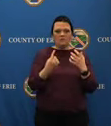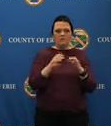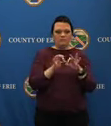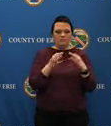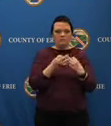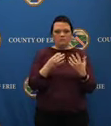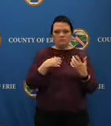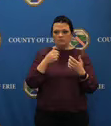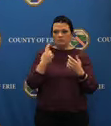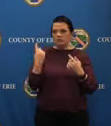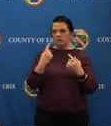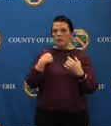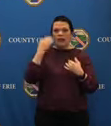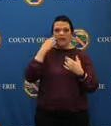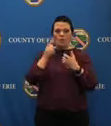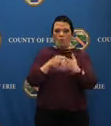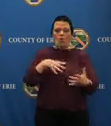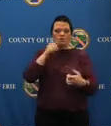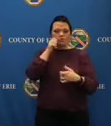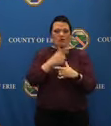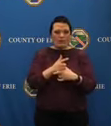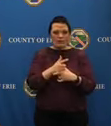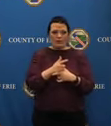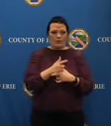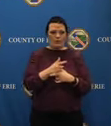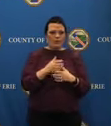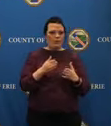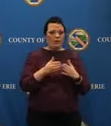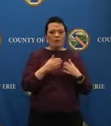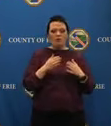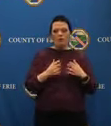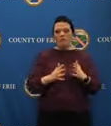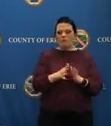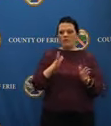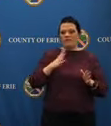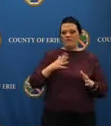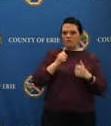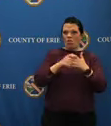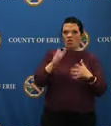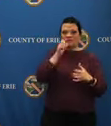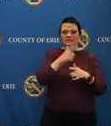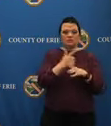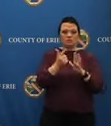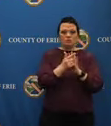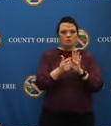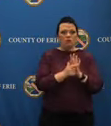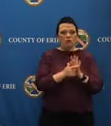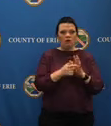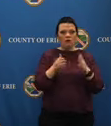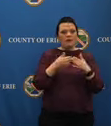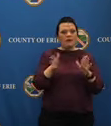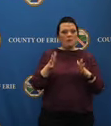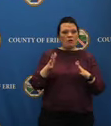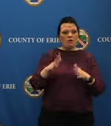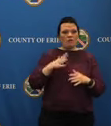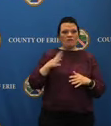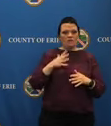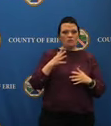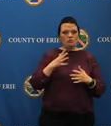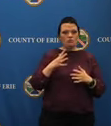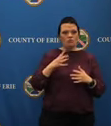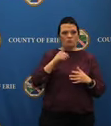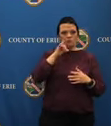I know lost a brother, a public official lost a sister-in-law, and the public official was taking it seriously,